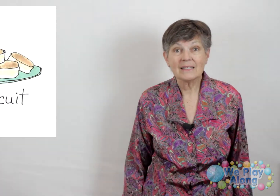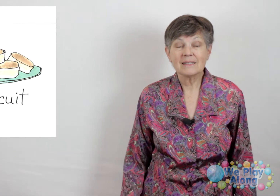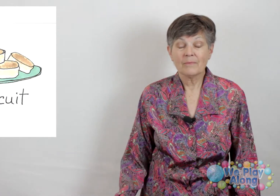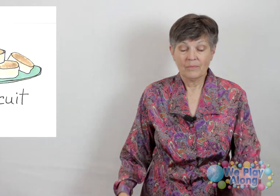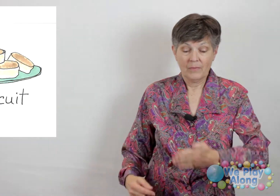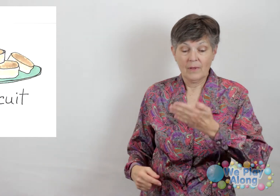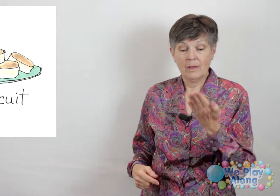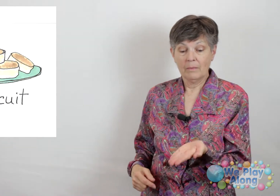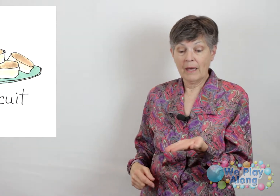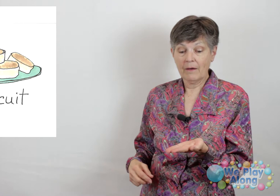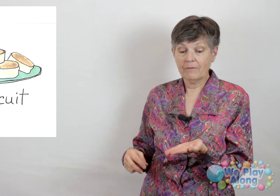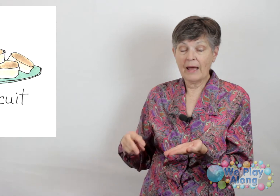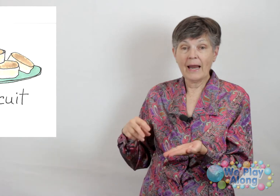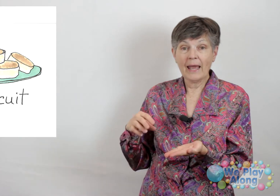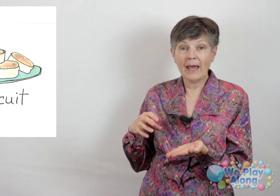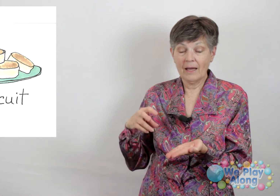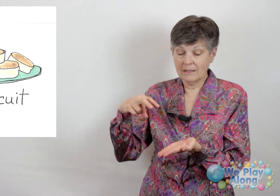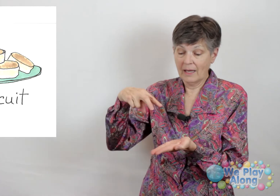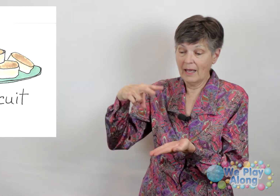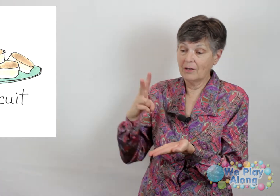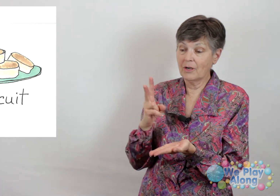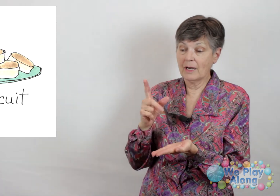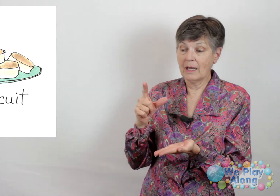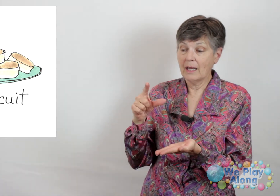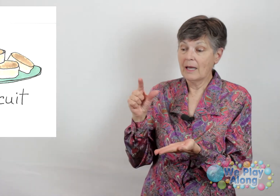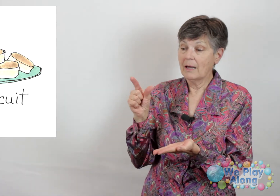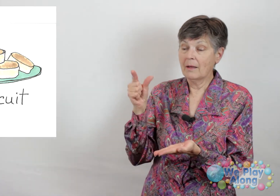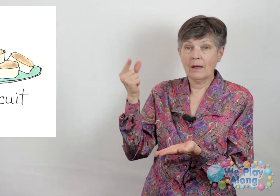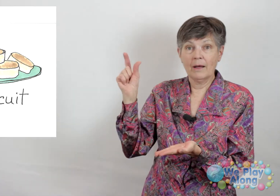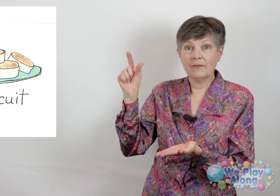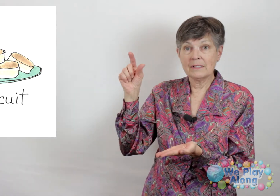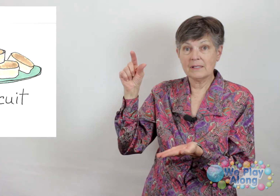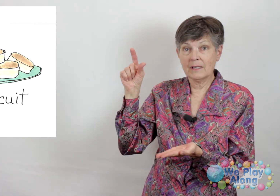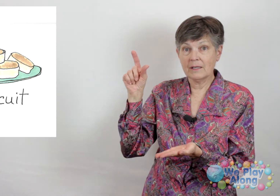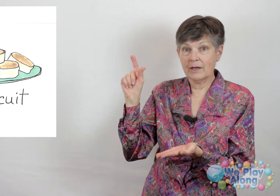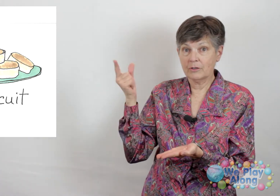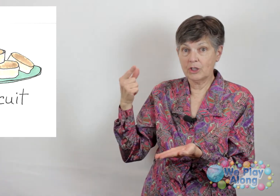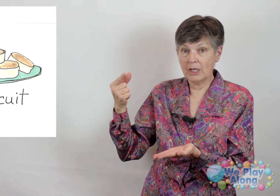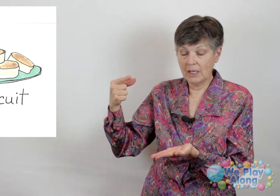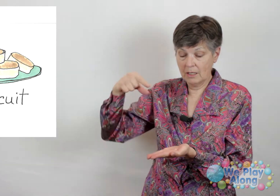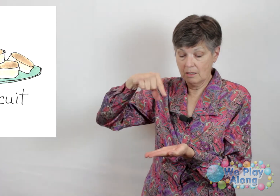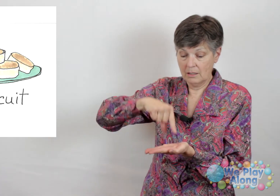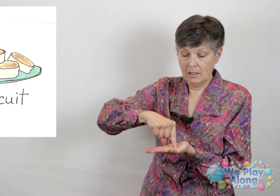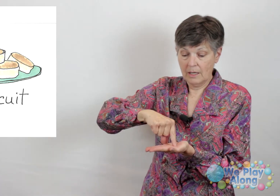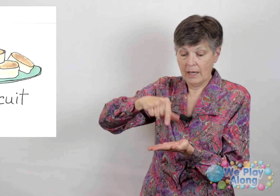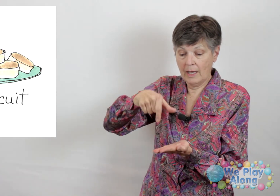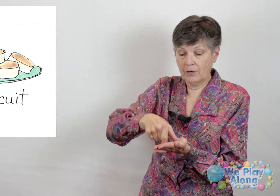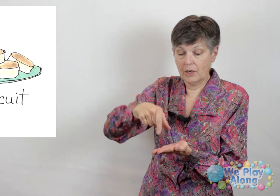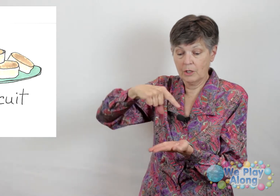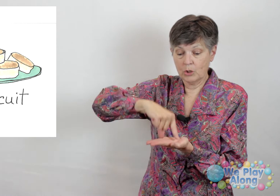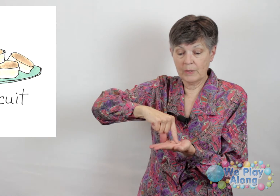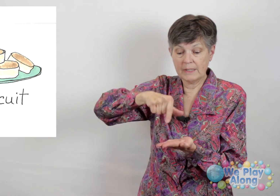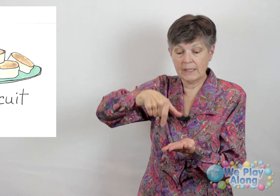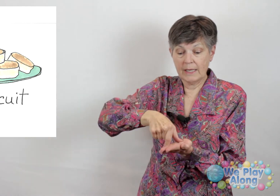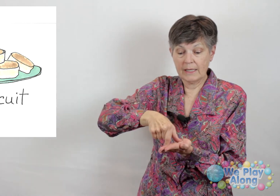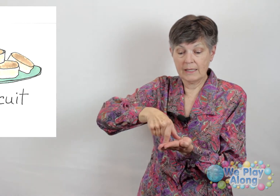Biscuits. Make a flat hand, and you're going to, this is the letter G, and you're going to twist it like